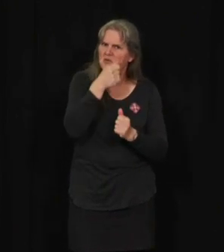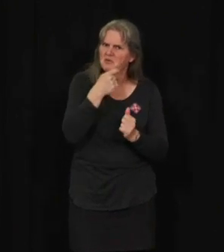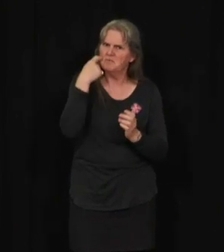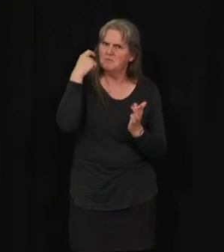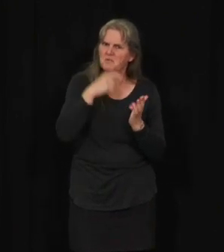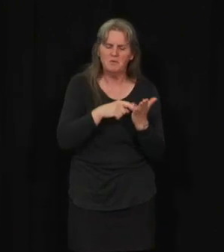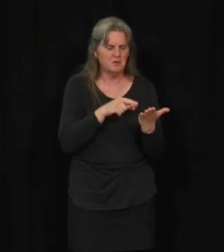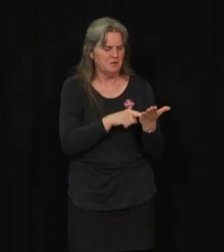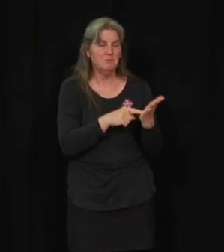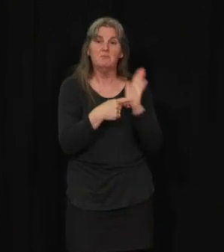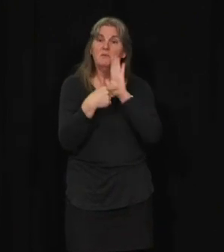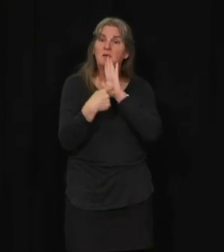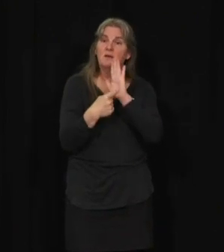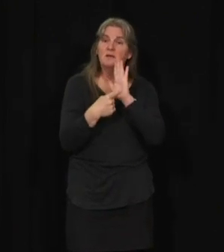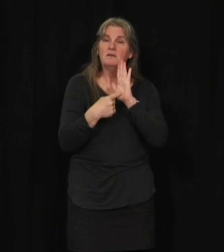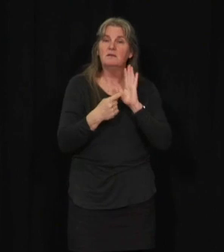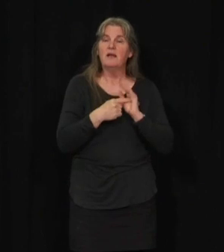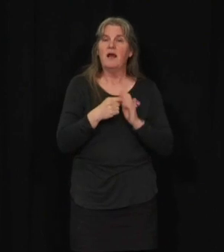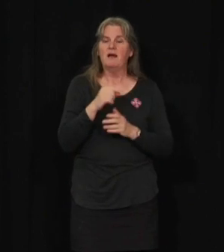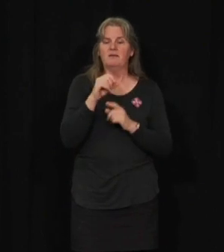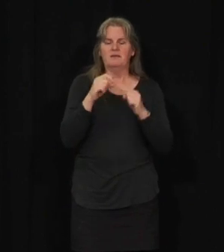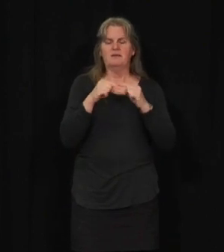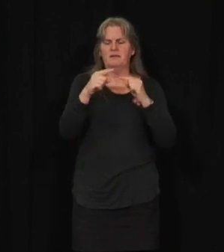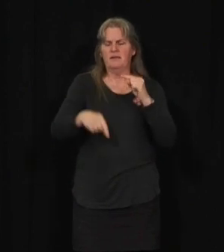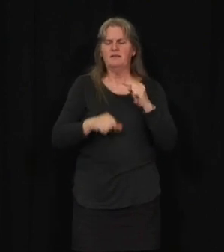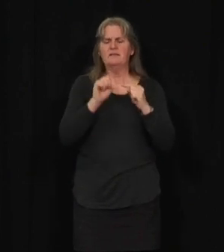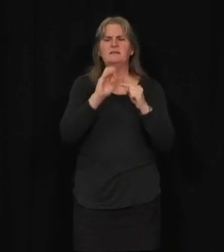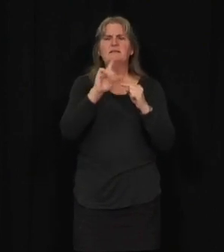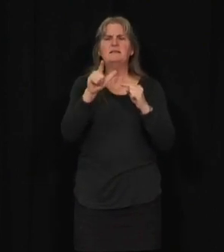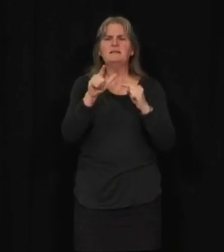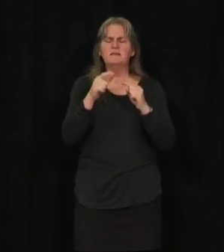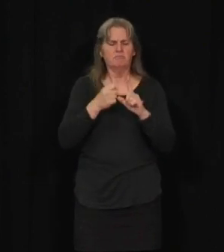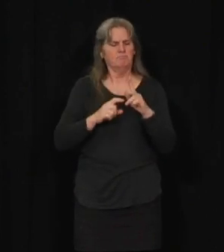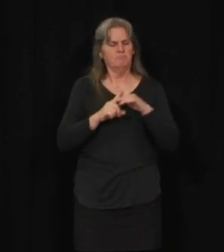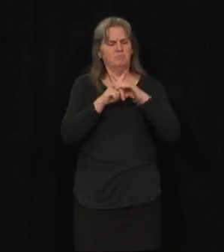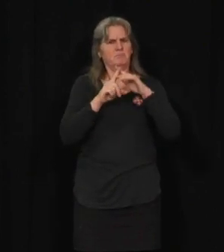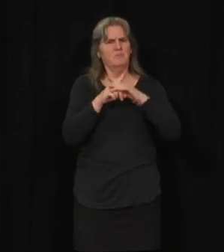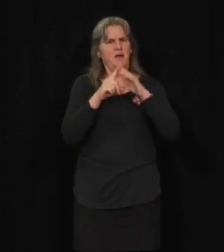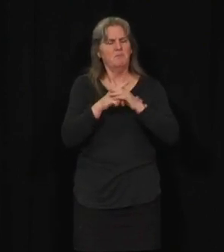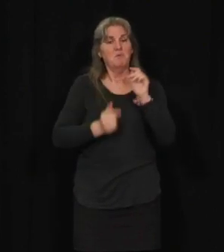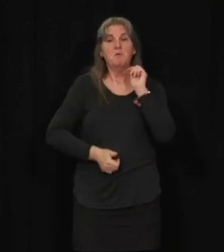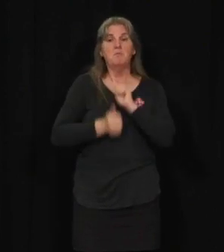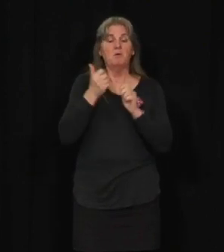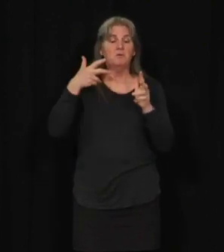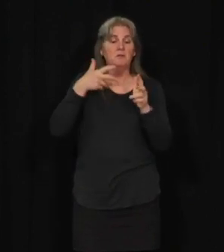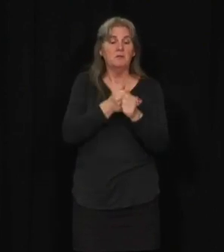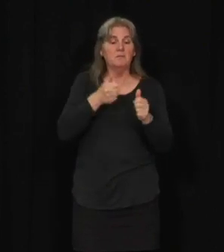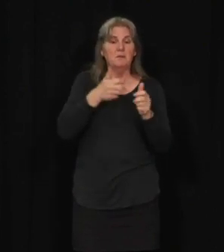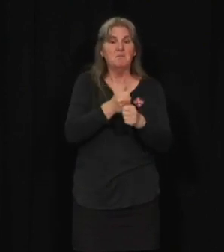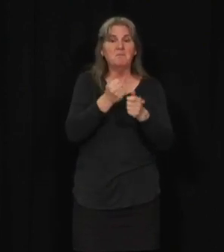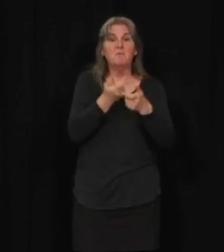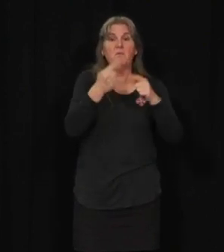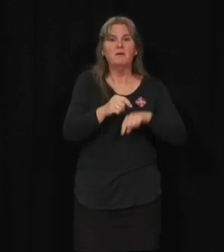For example, that there's a seasonal pattern to motor vehicle injuries. Most collisions occurred in December and January, but there are